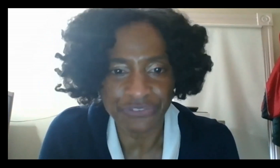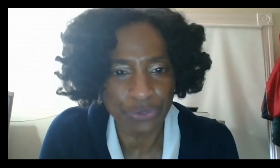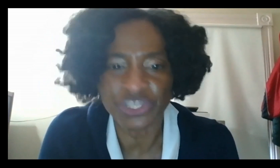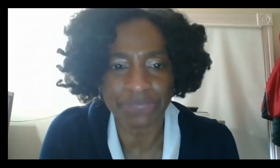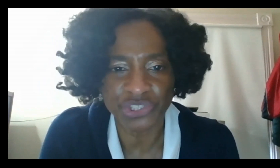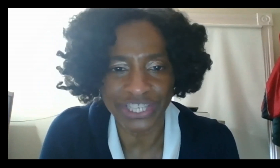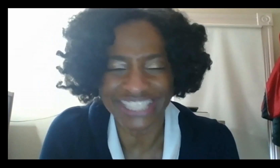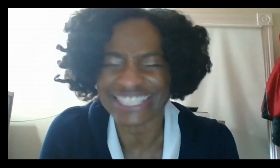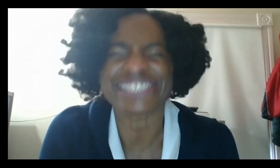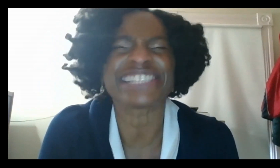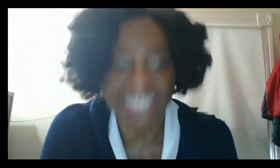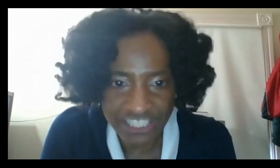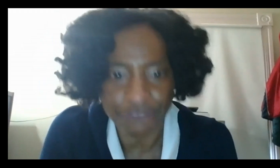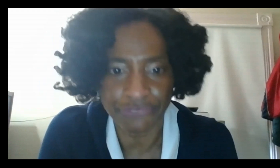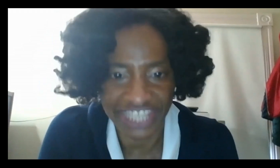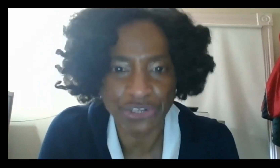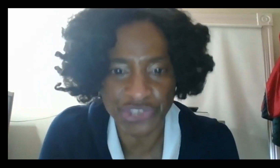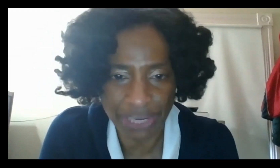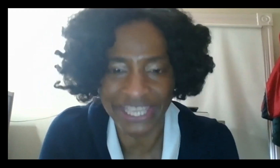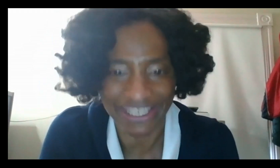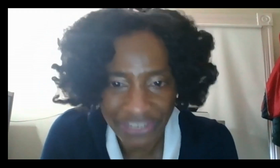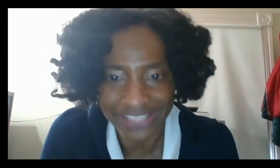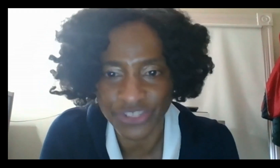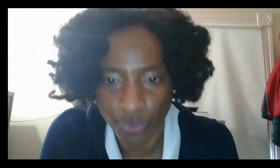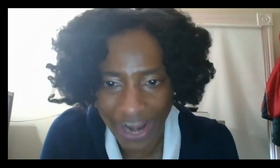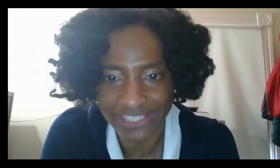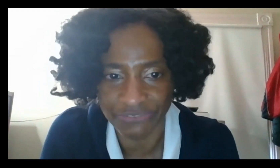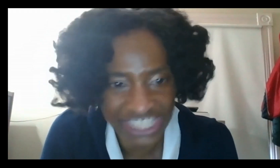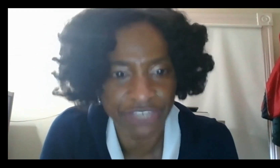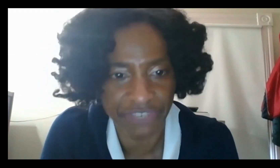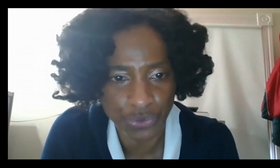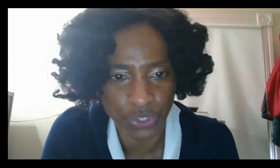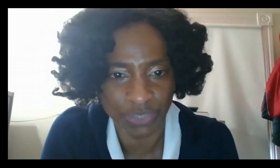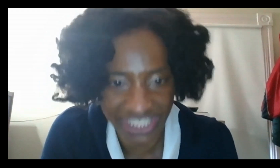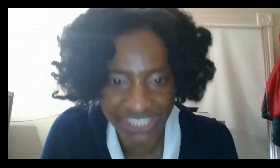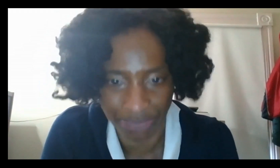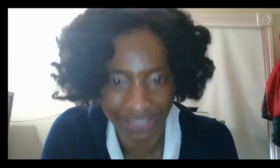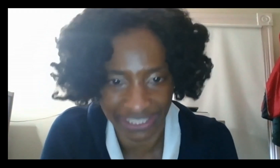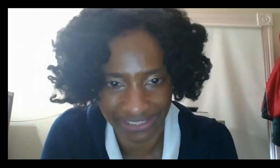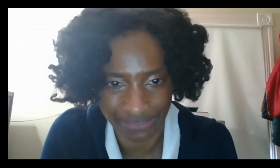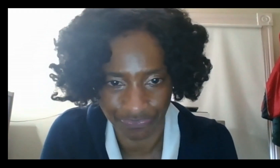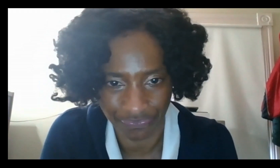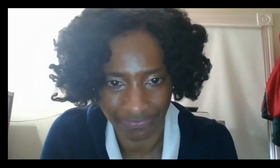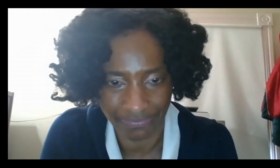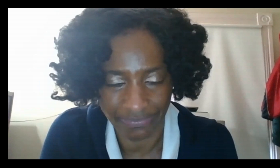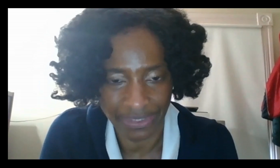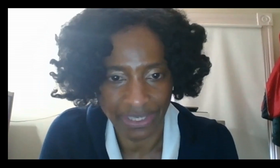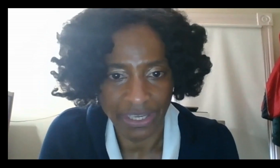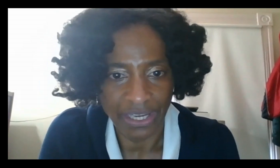and professional life, you demonstrated distinctive leadership in advancing the rights of individuals with disabilities.